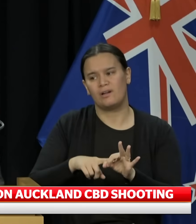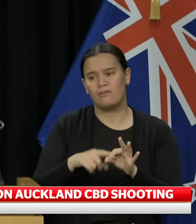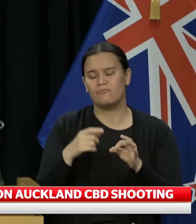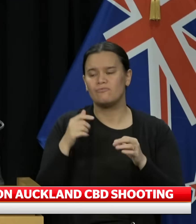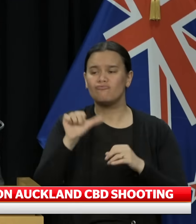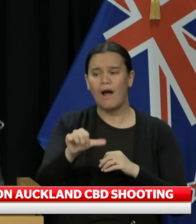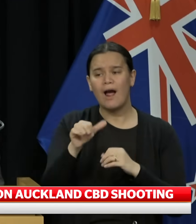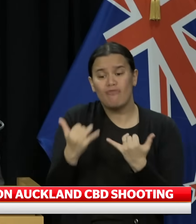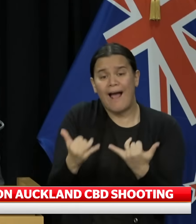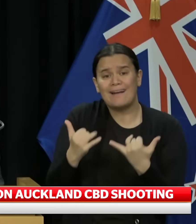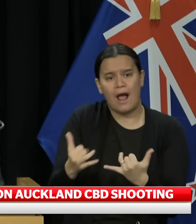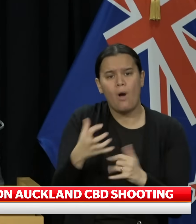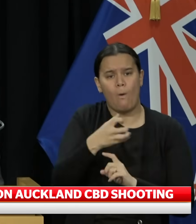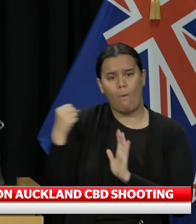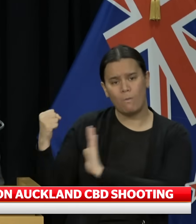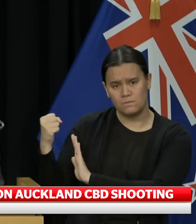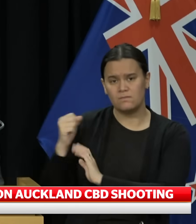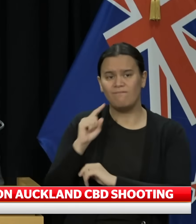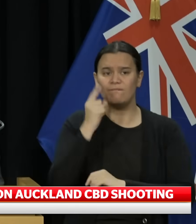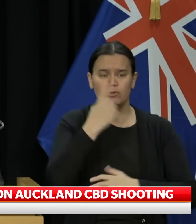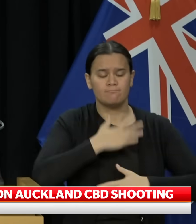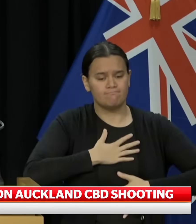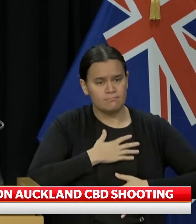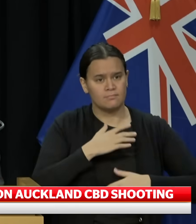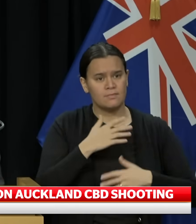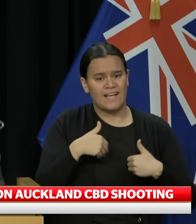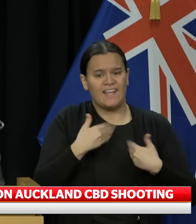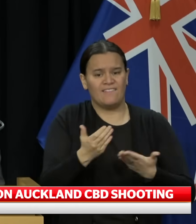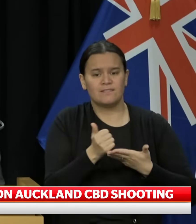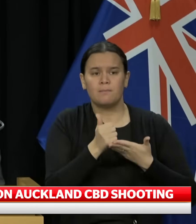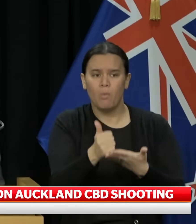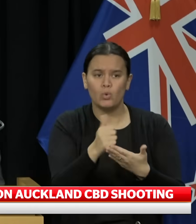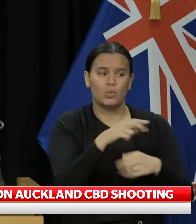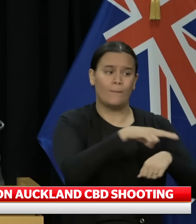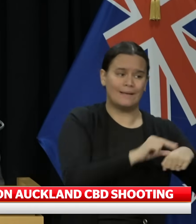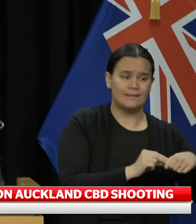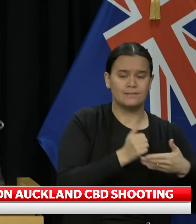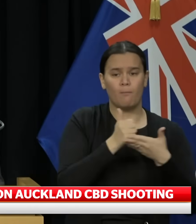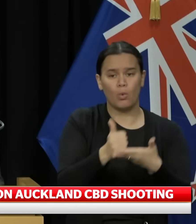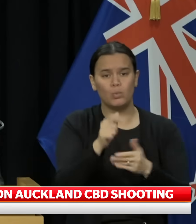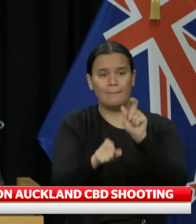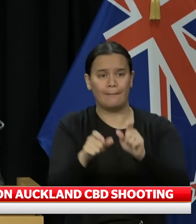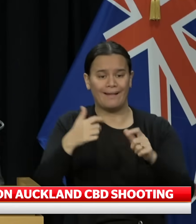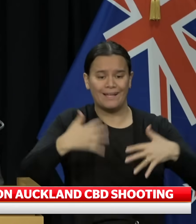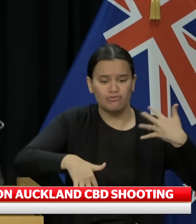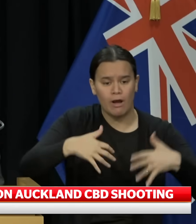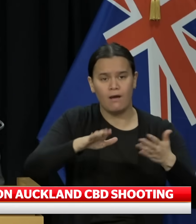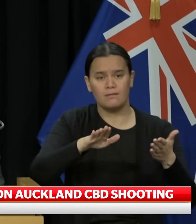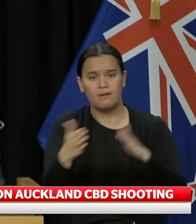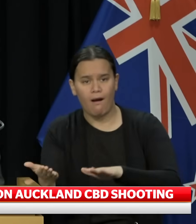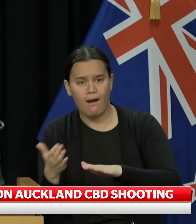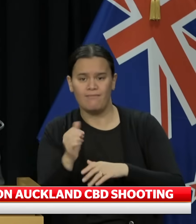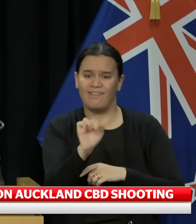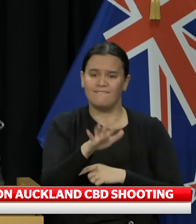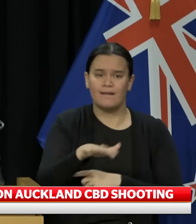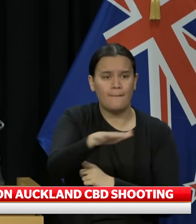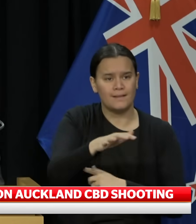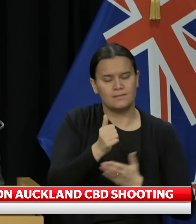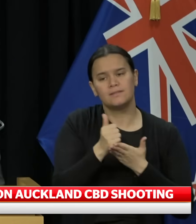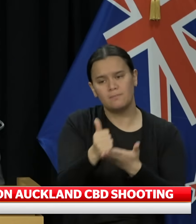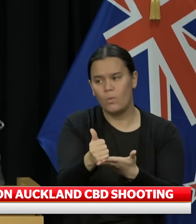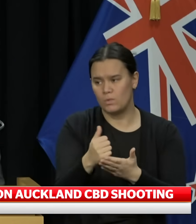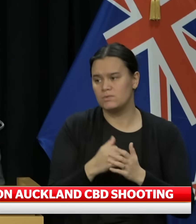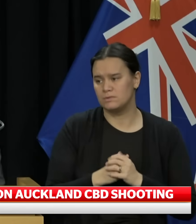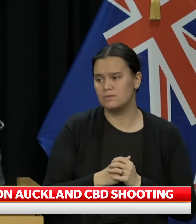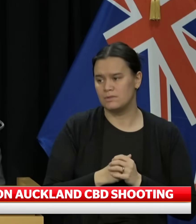of condolence to the victims and to their family, of support to the New Zealand Police, and of a reassurance that